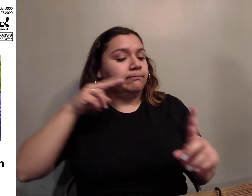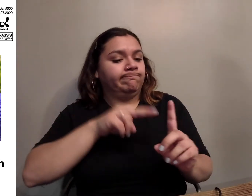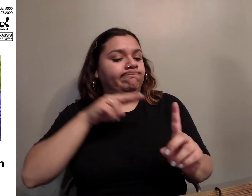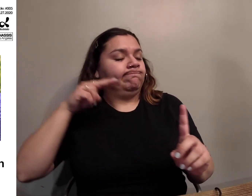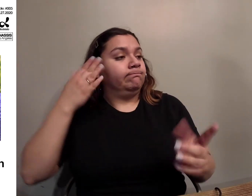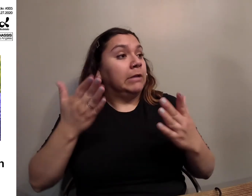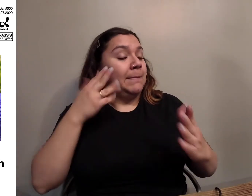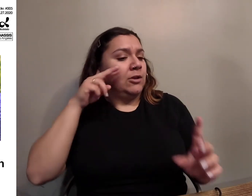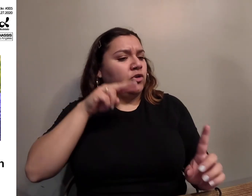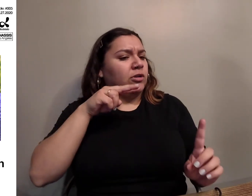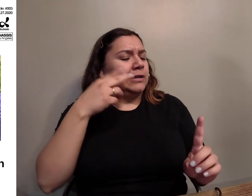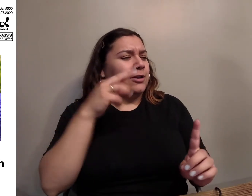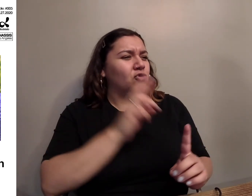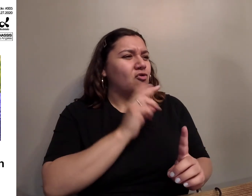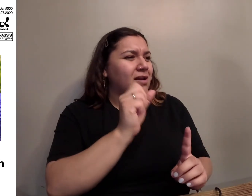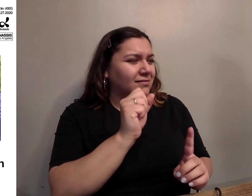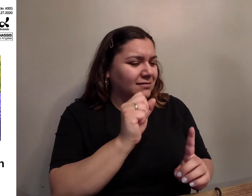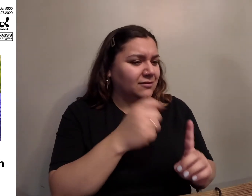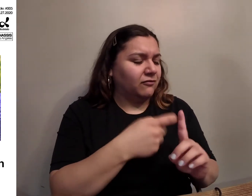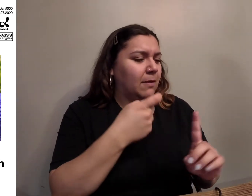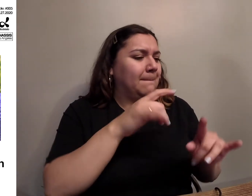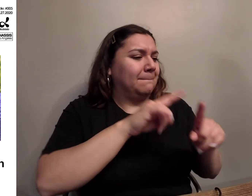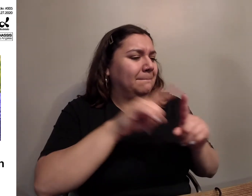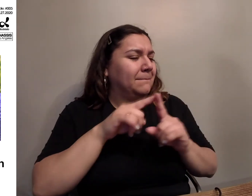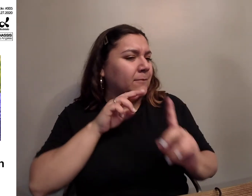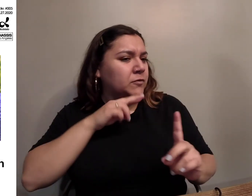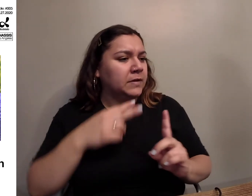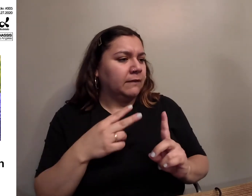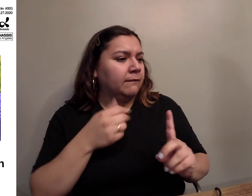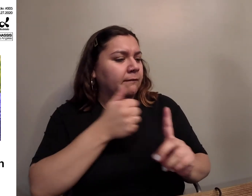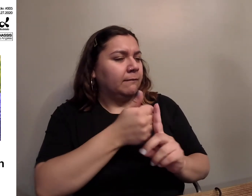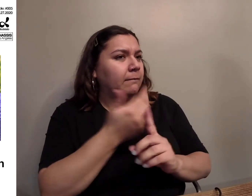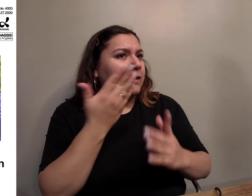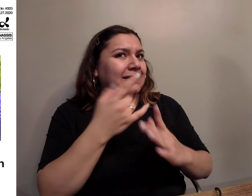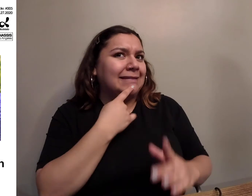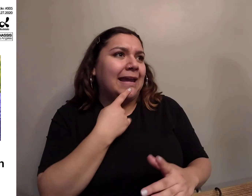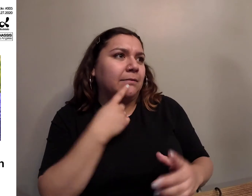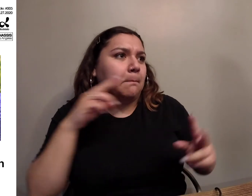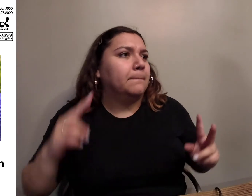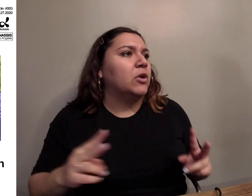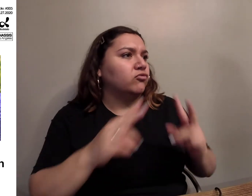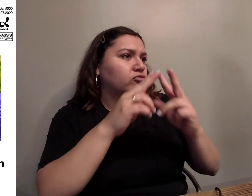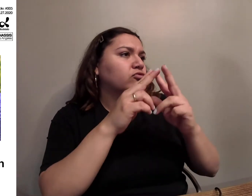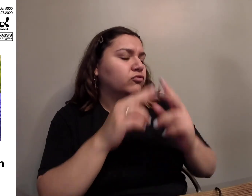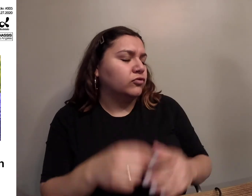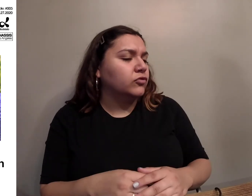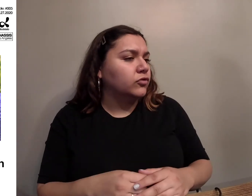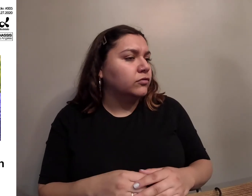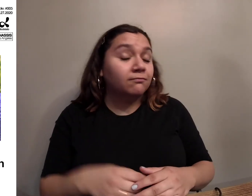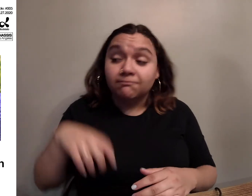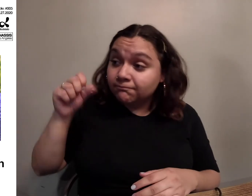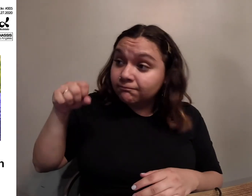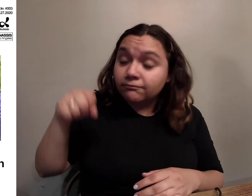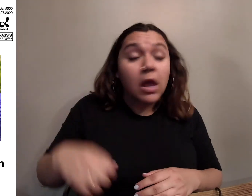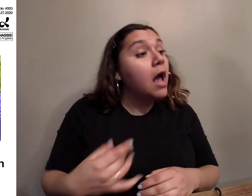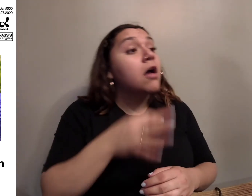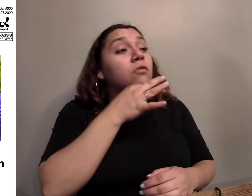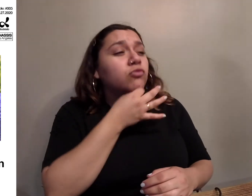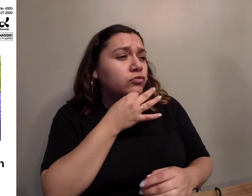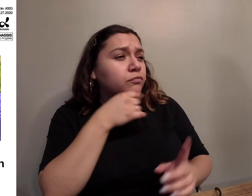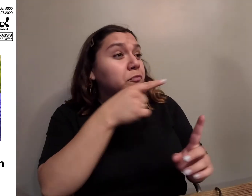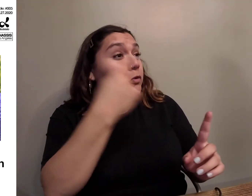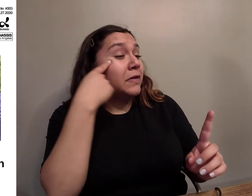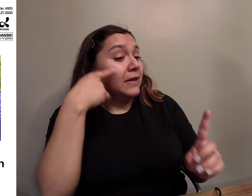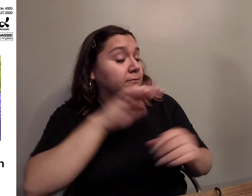U.S. From the perspective of being, let us say, in Paris. And I'm wondering if you think that